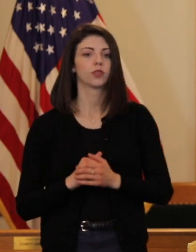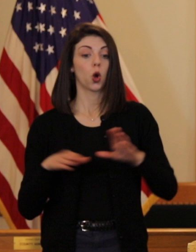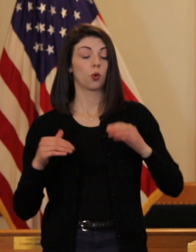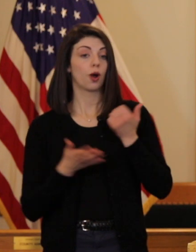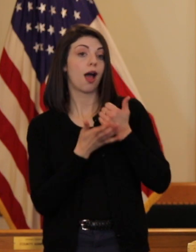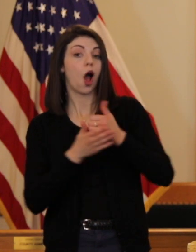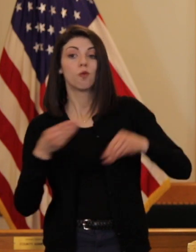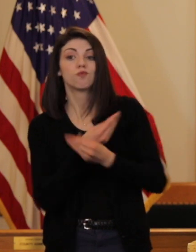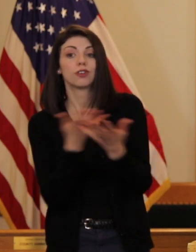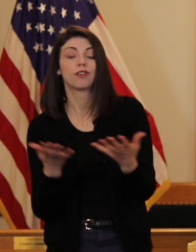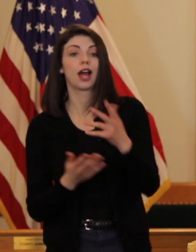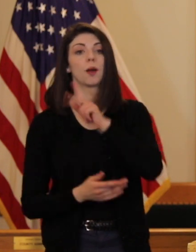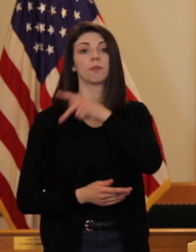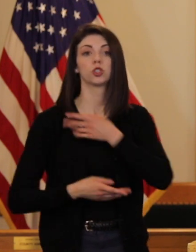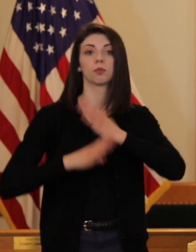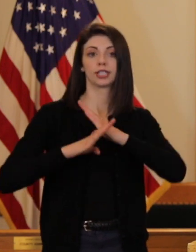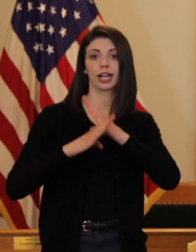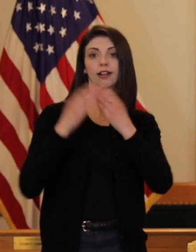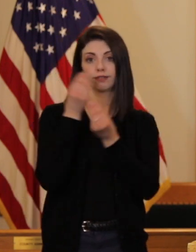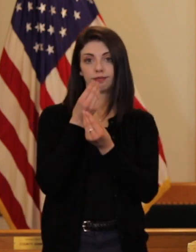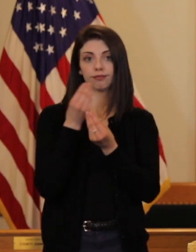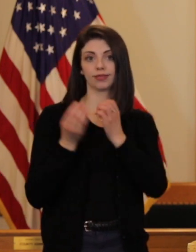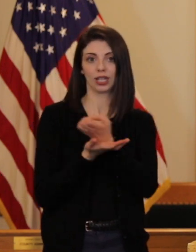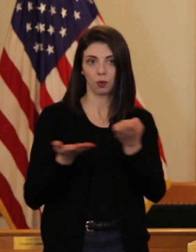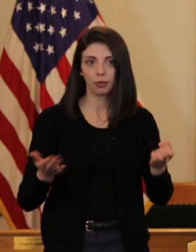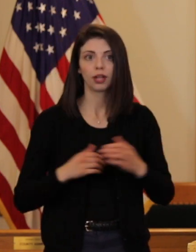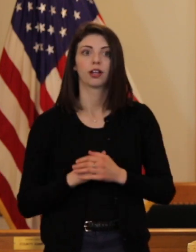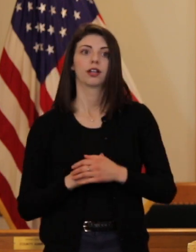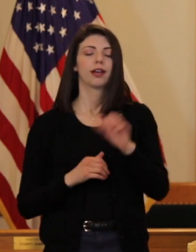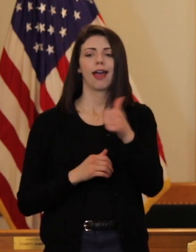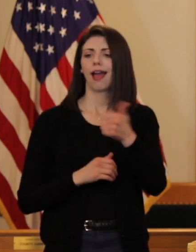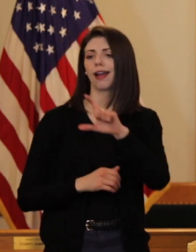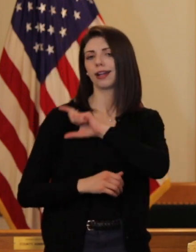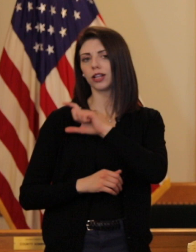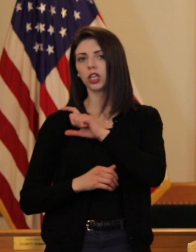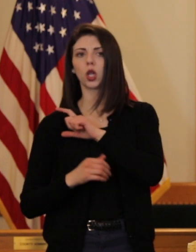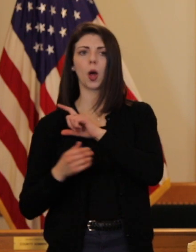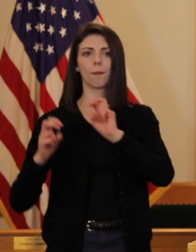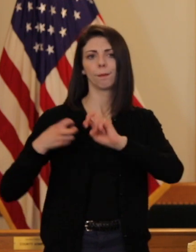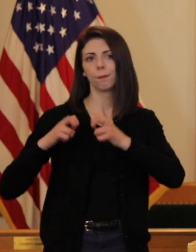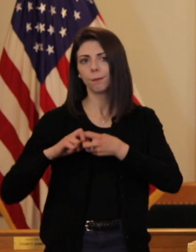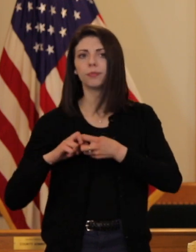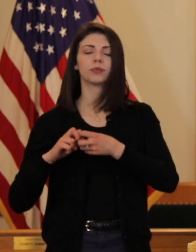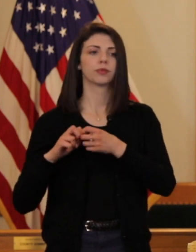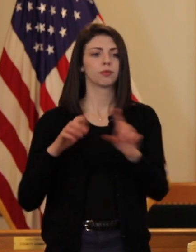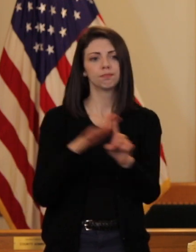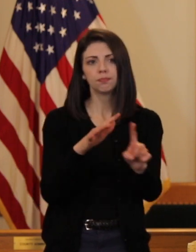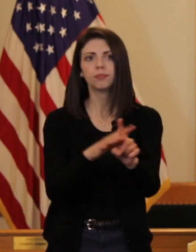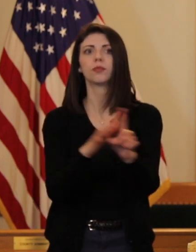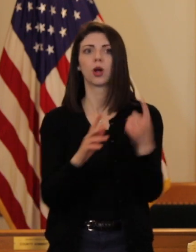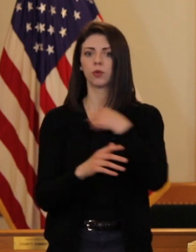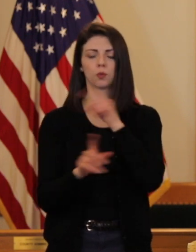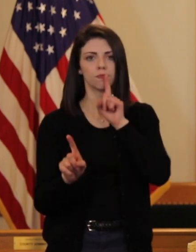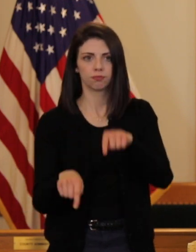equipment, public information, law enforcement issues, and any other issues that need to be addressed. Through